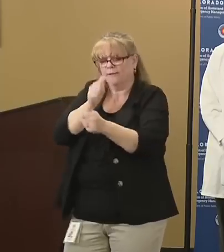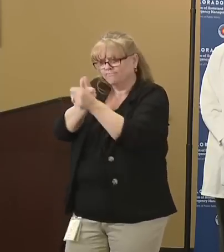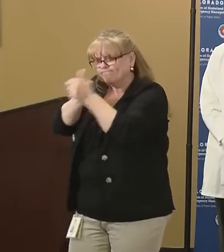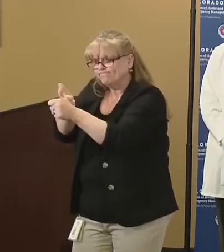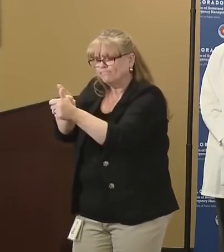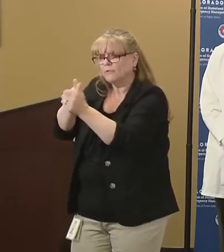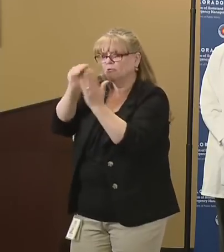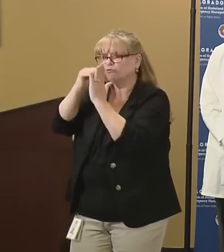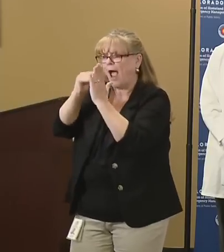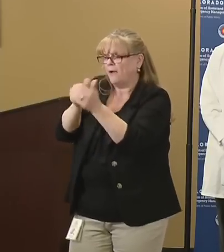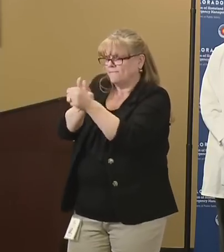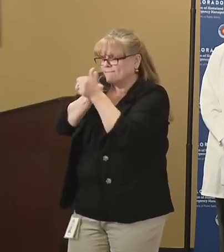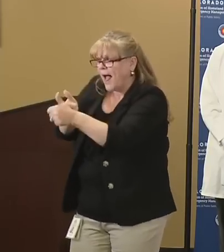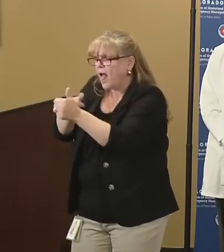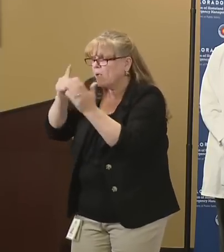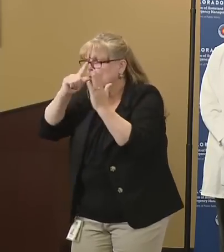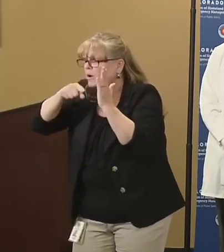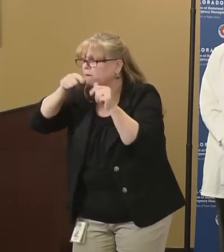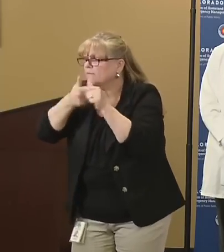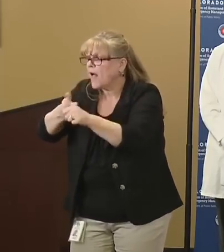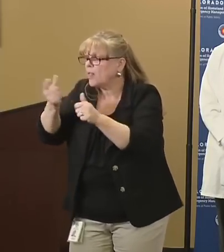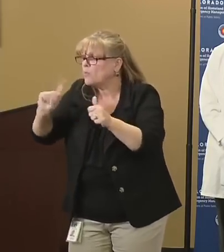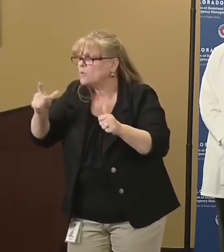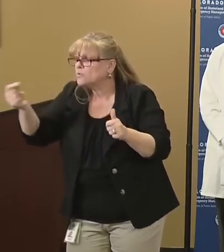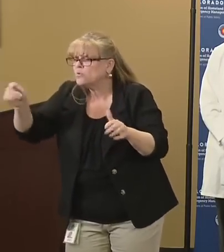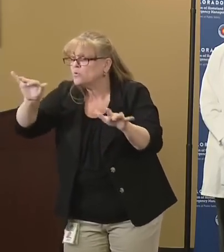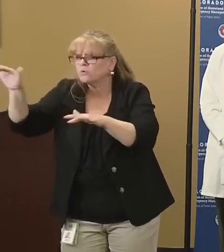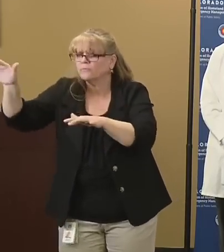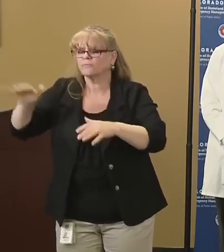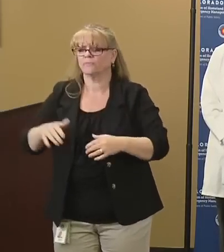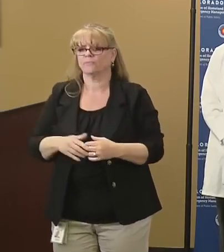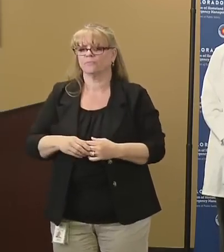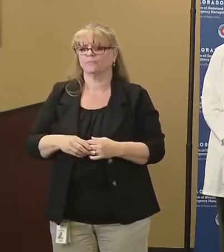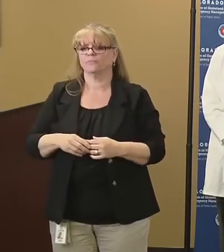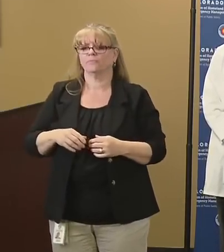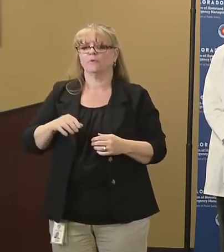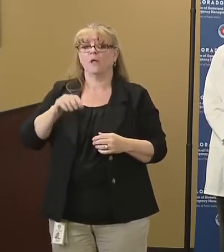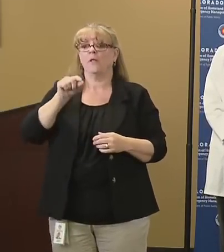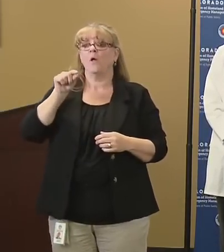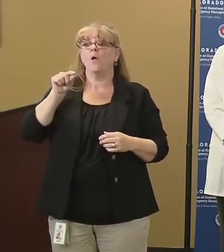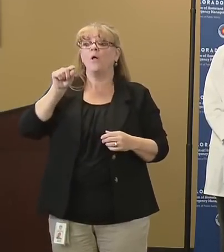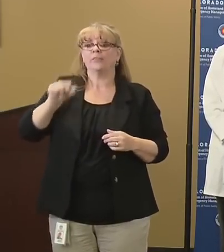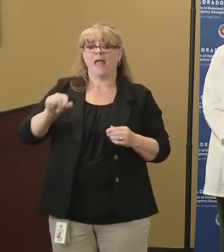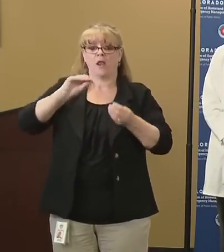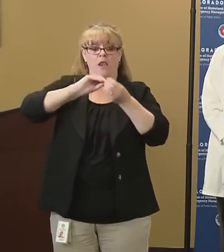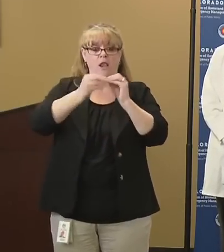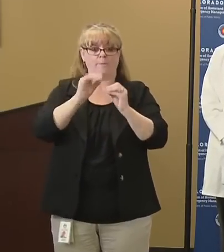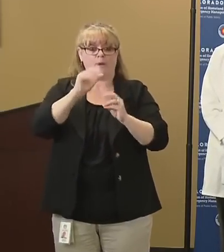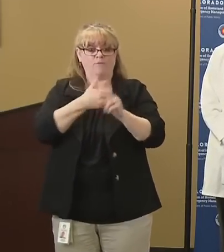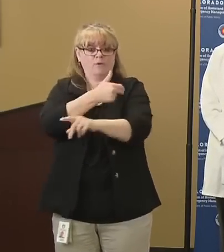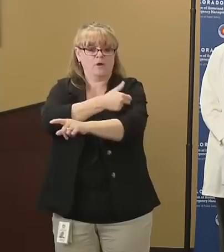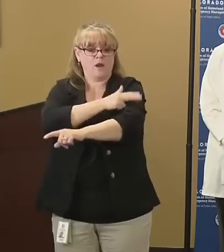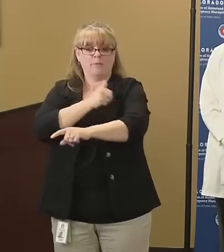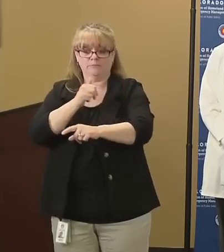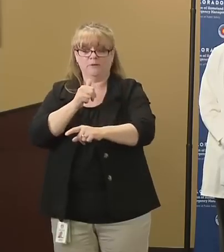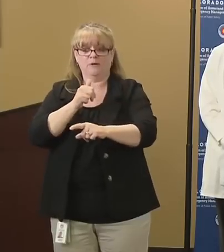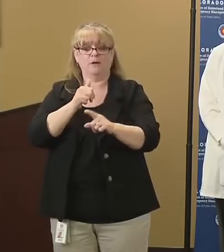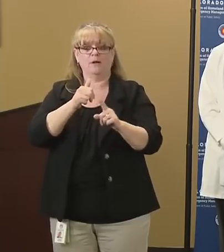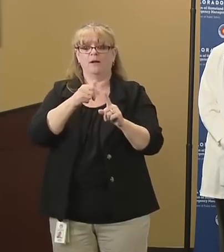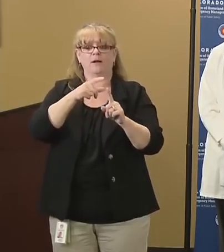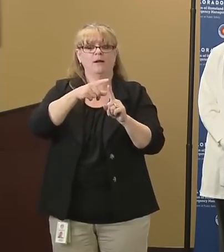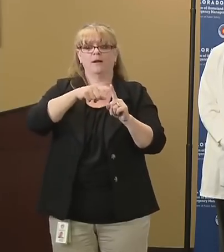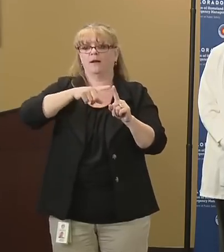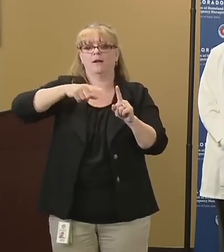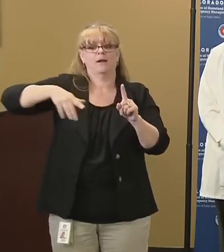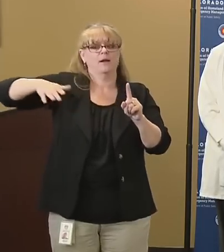necessarily significantly impacted yet by the bar and restaurant closures. That is rolling on now and in the next few days.